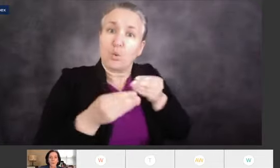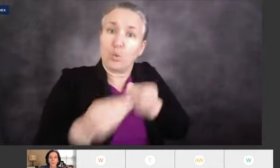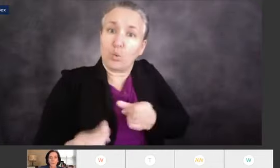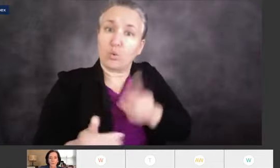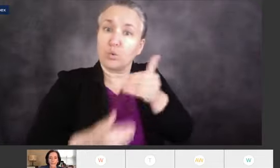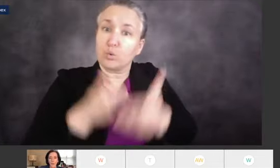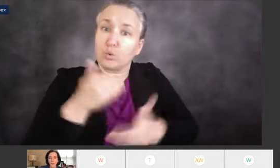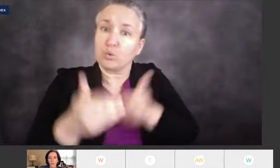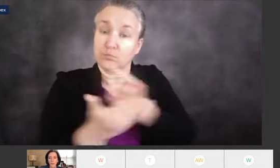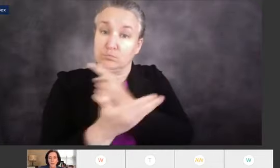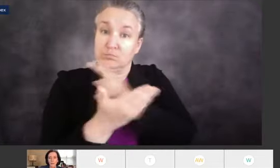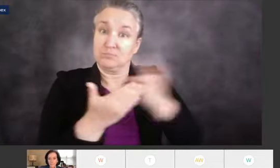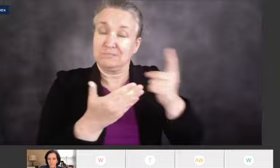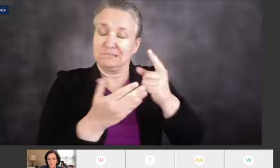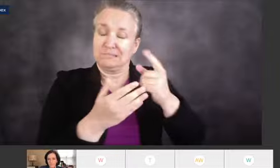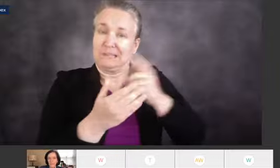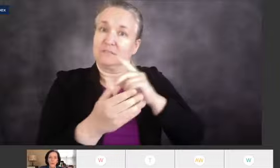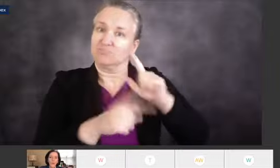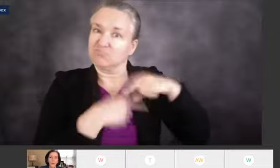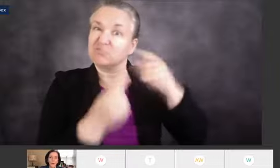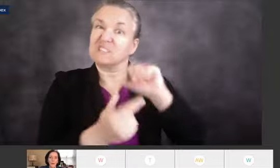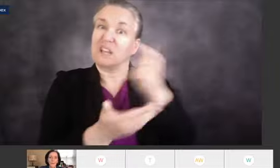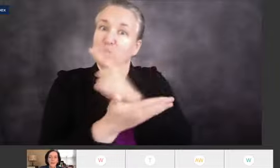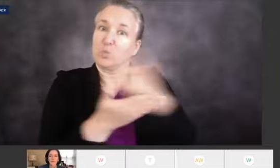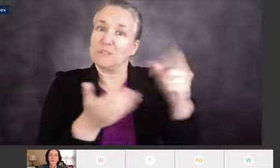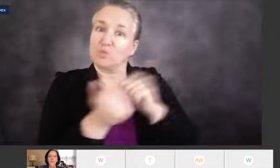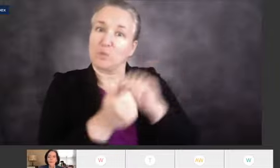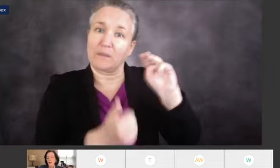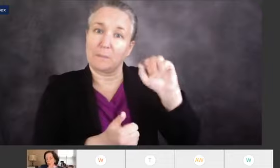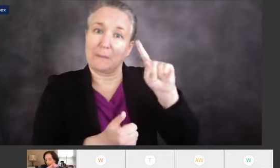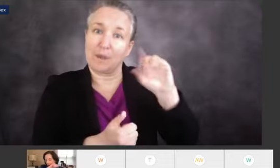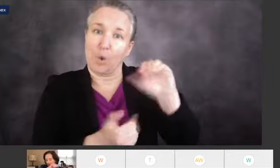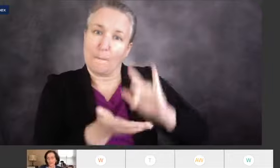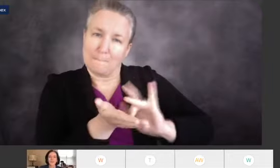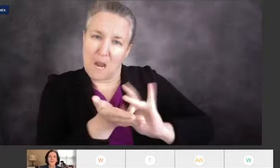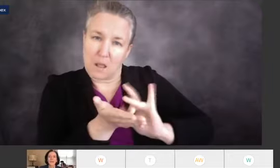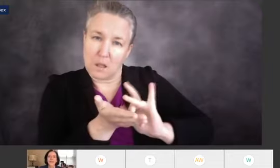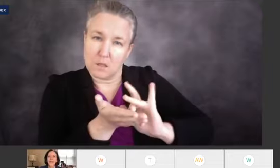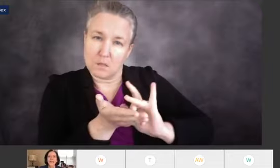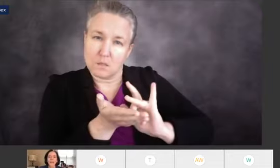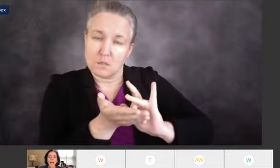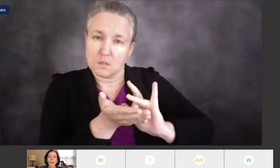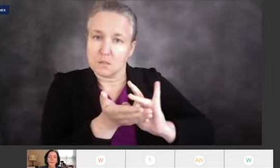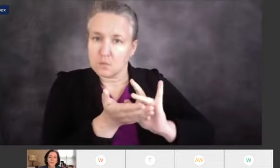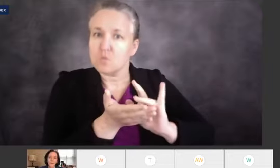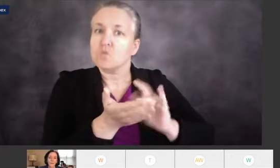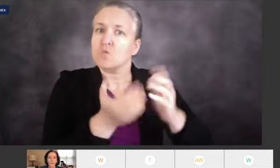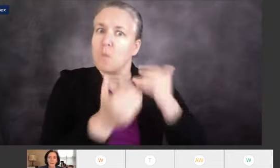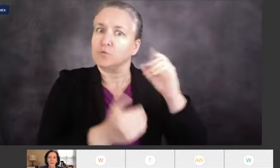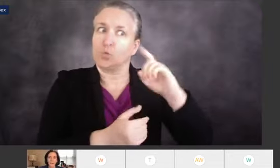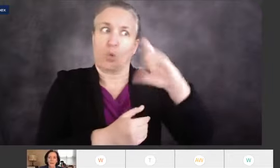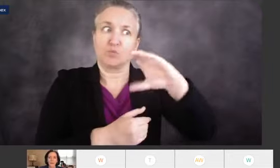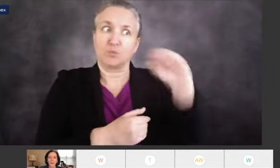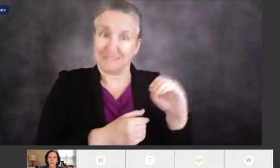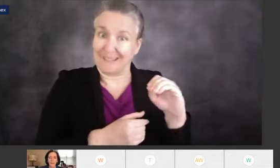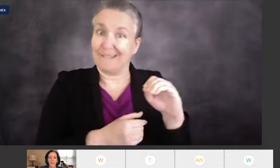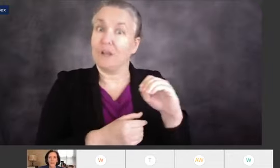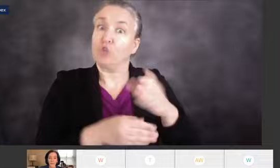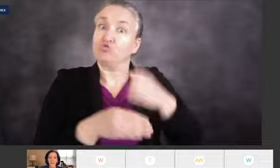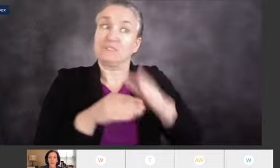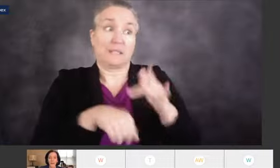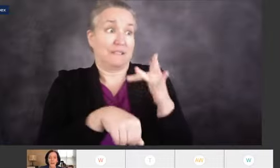10th week with Mako Medical. With rare exceptions, excuse me, the county's results are available